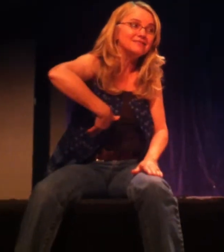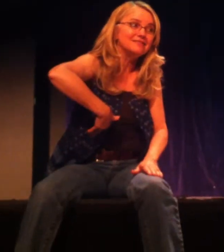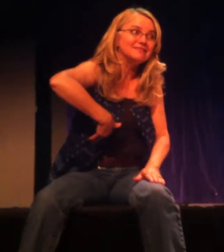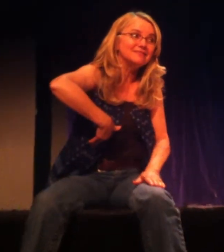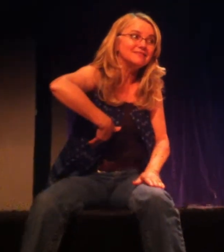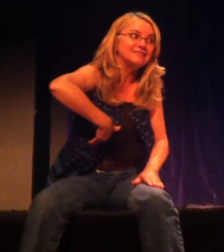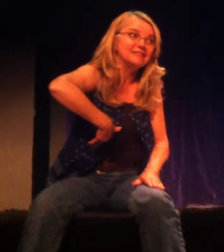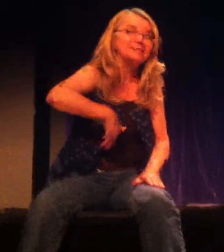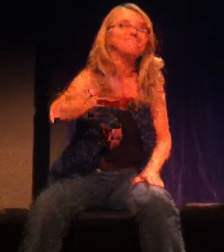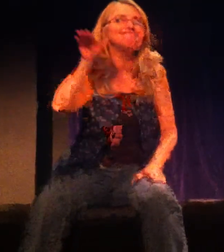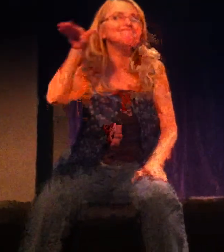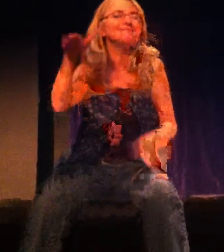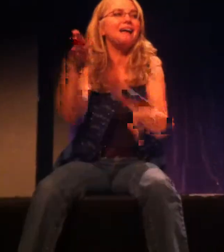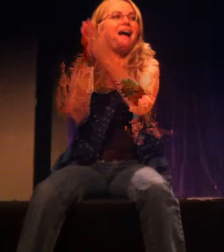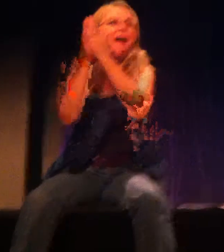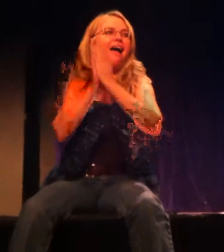Let's ask Mr. Clark.